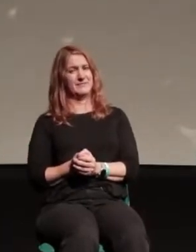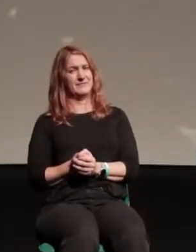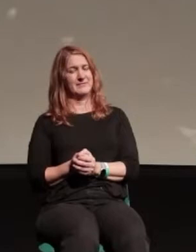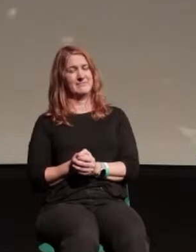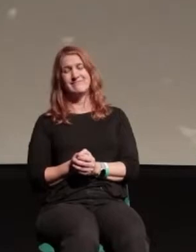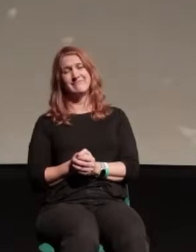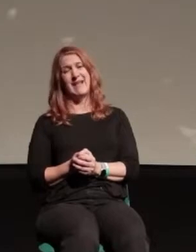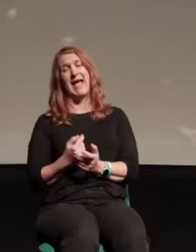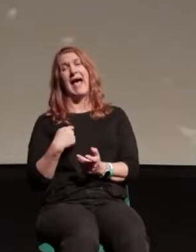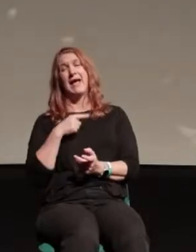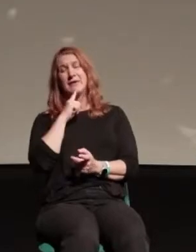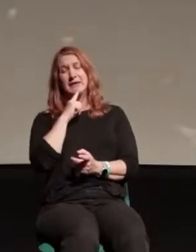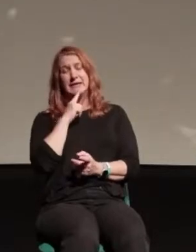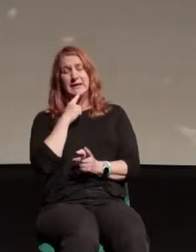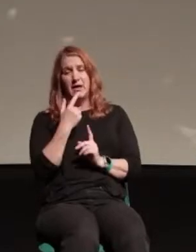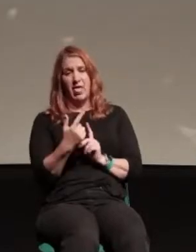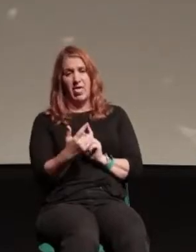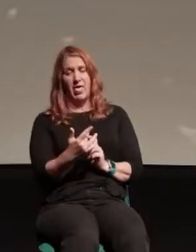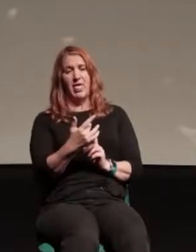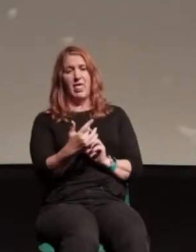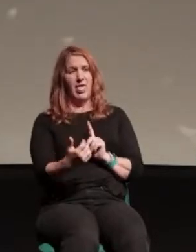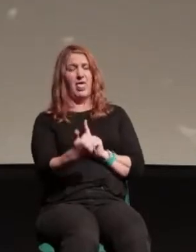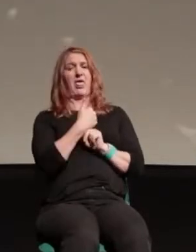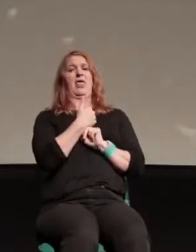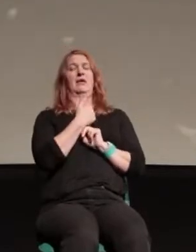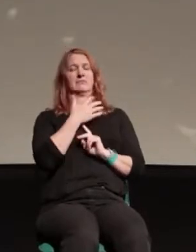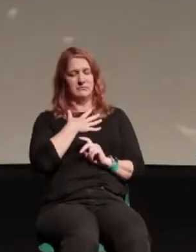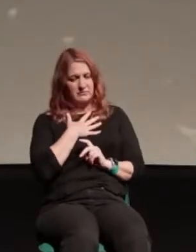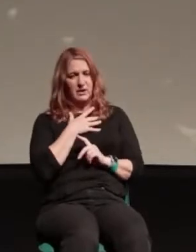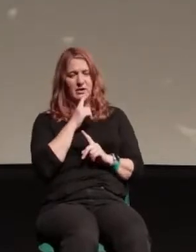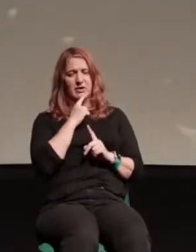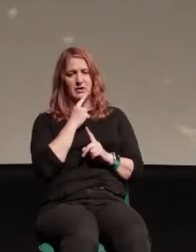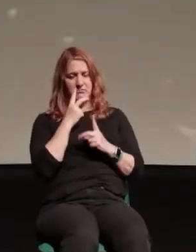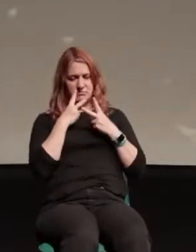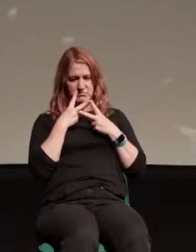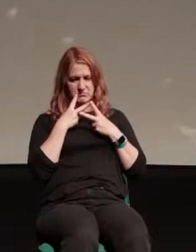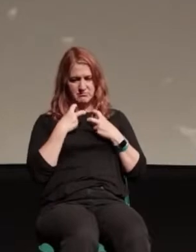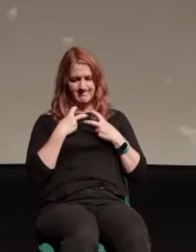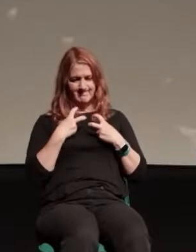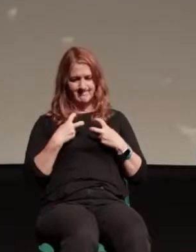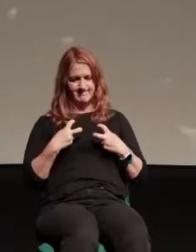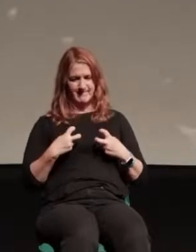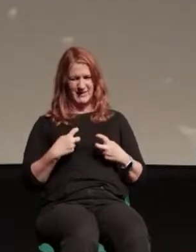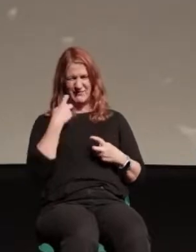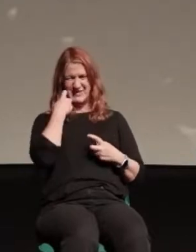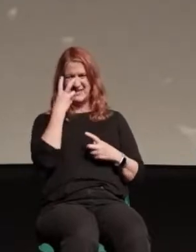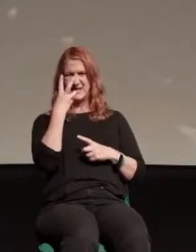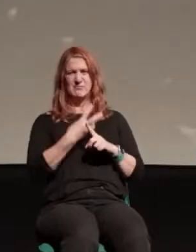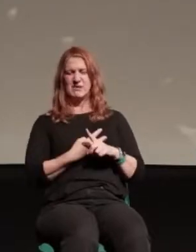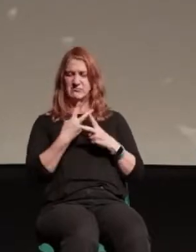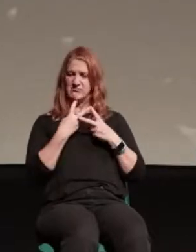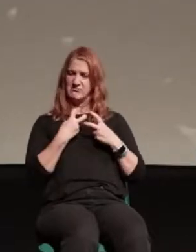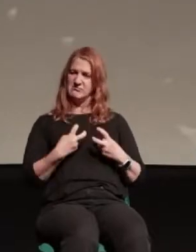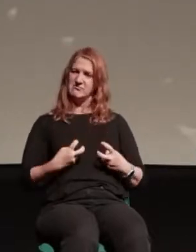no, I mean, I really took that to heart, and it caused me to really reflect a lot over the past 6 months